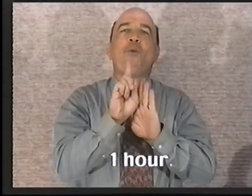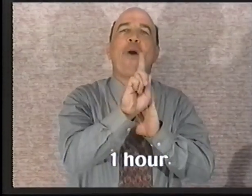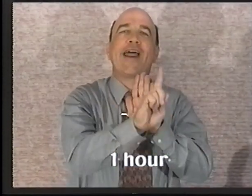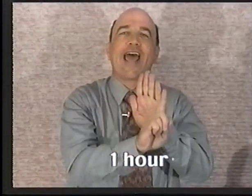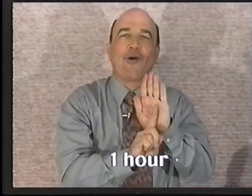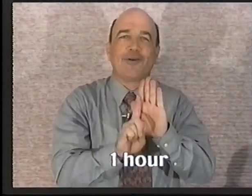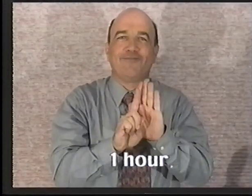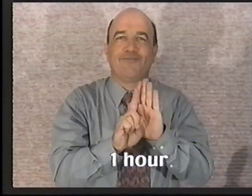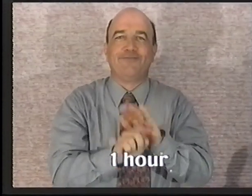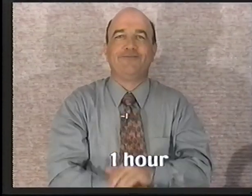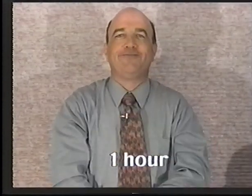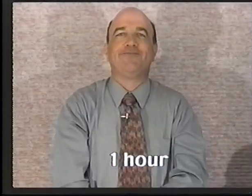1 hour,